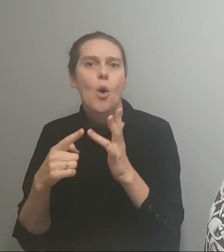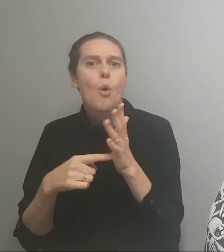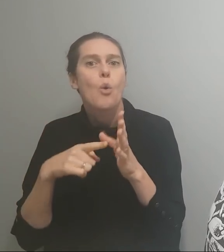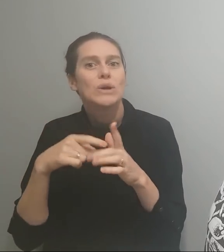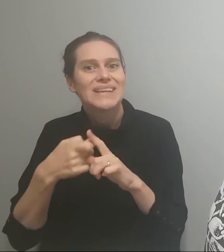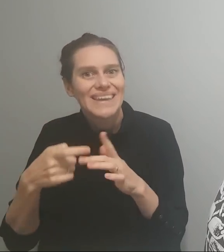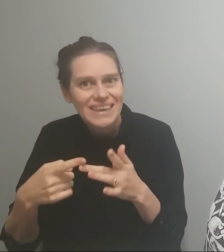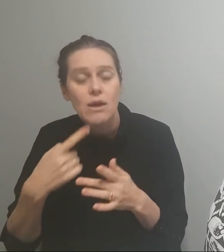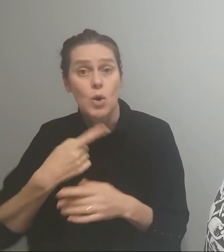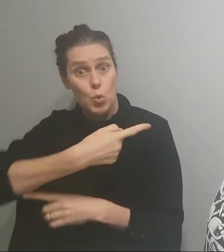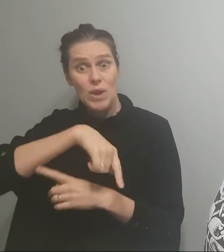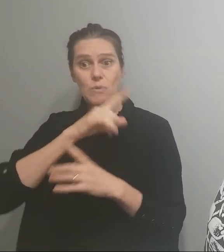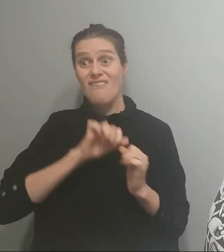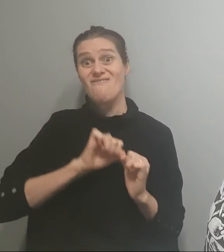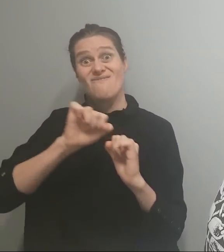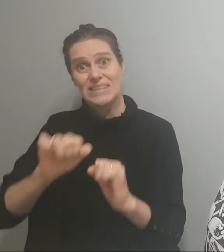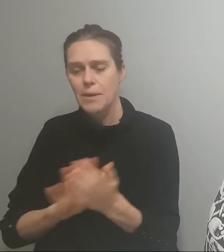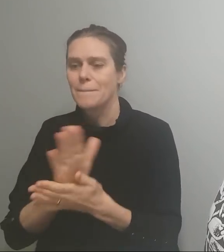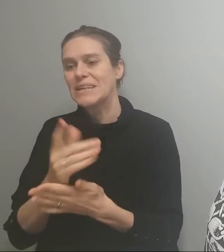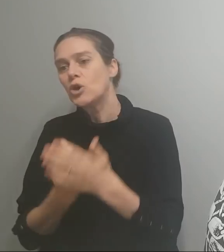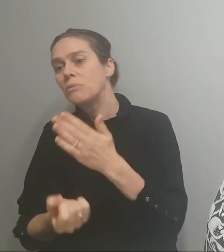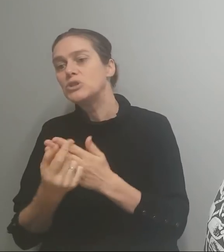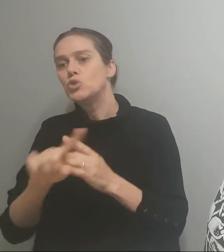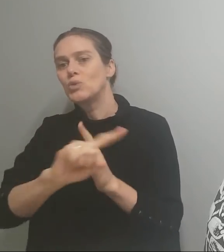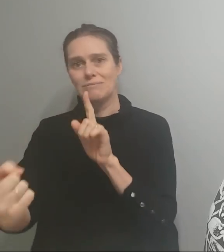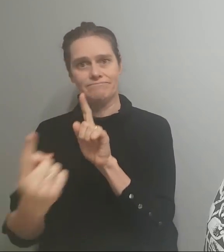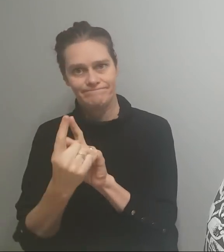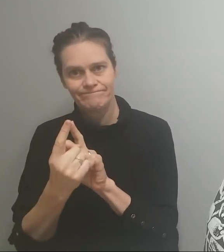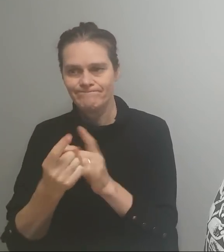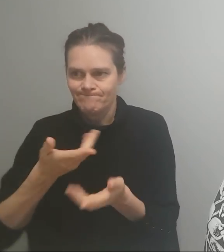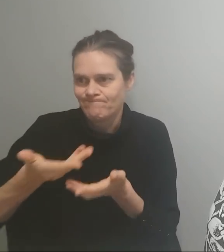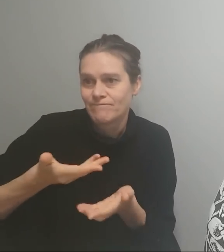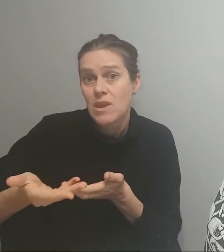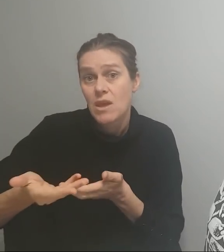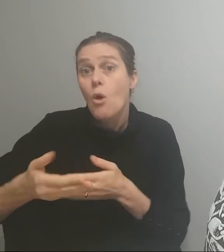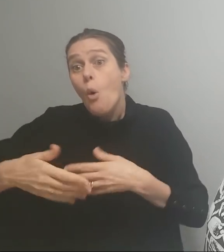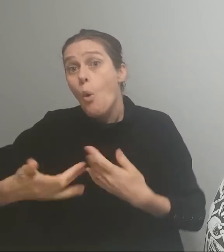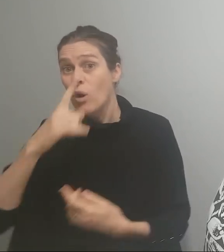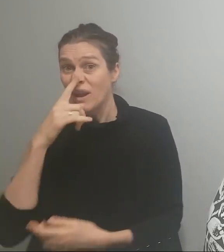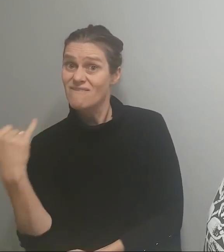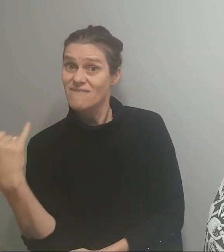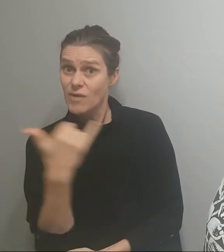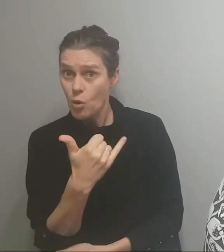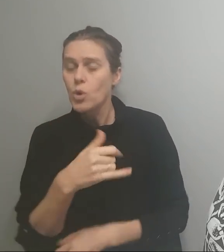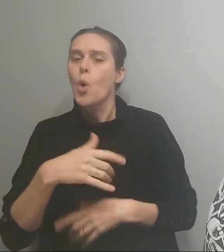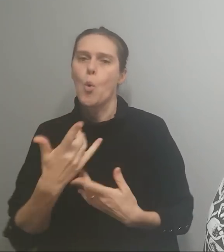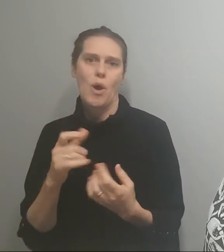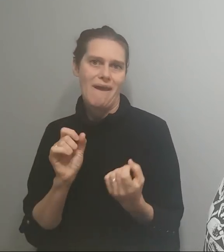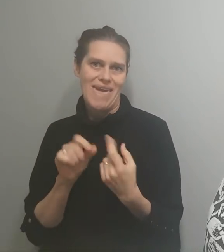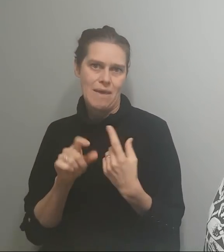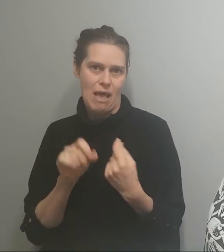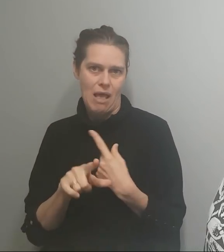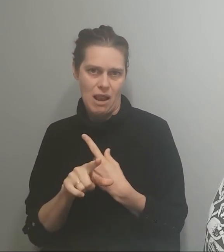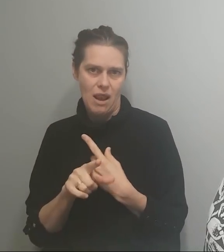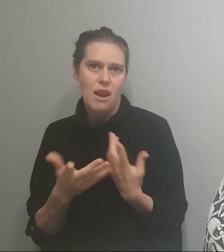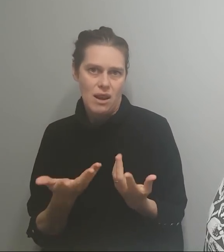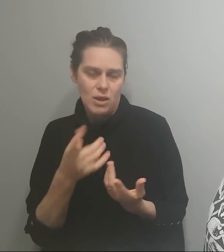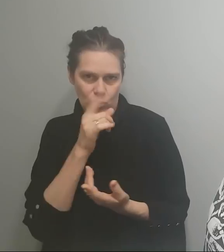ability to contact us by phone or by email. So you'll be able to say, look, you'd like